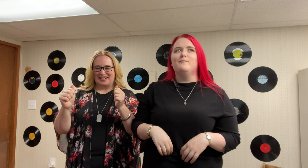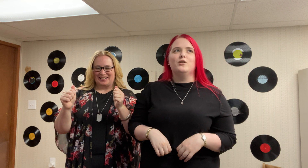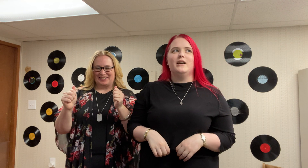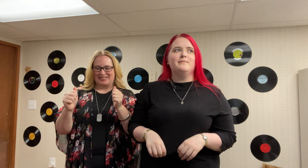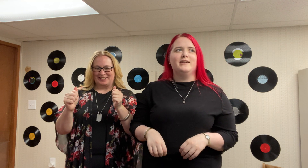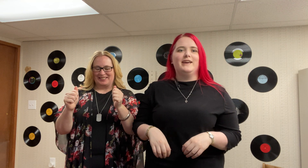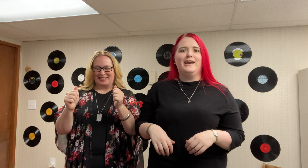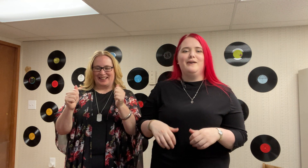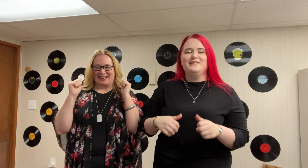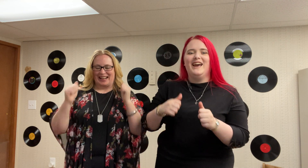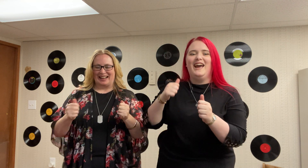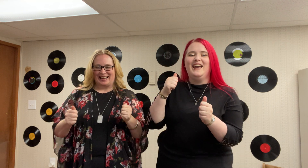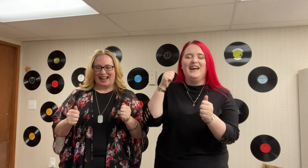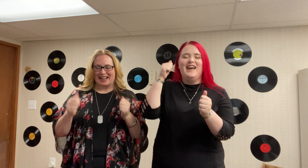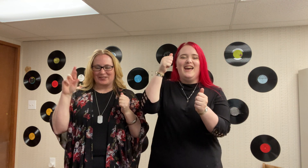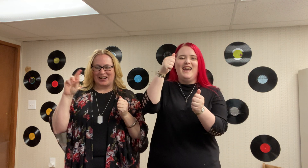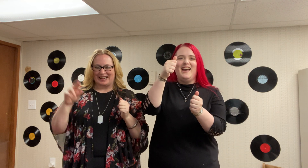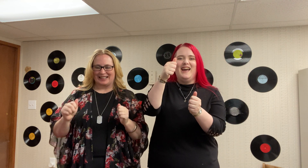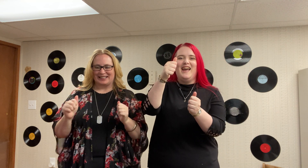more times than I can count. Okay. I am ready.